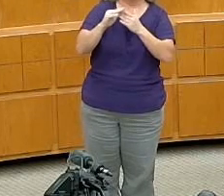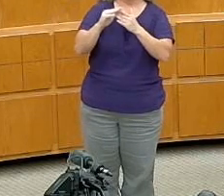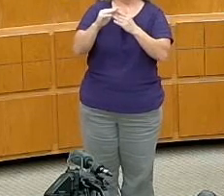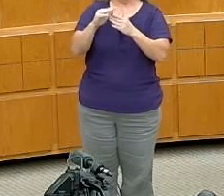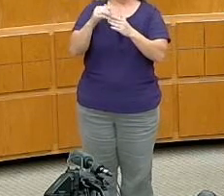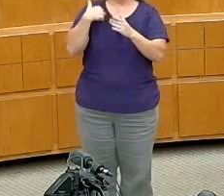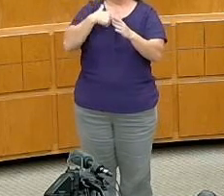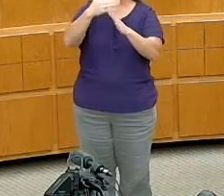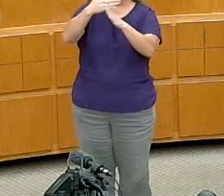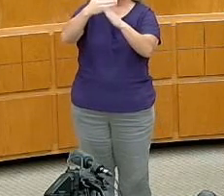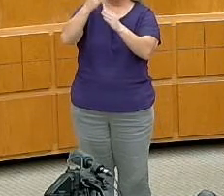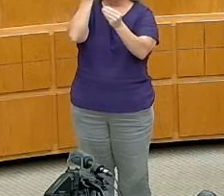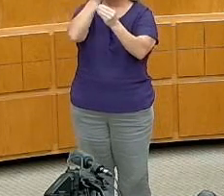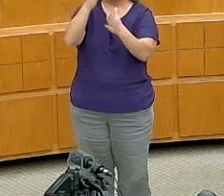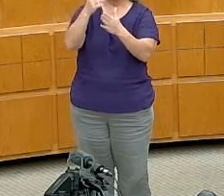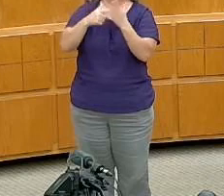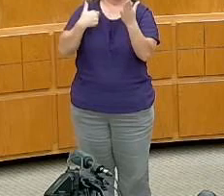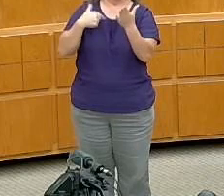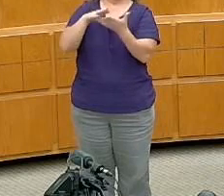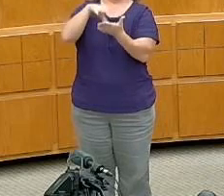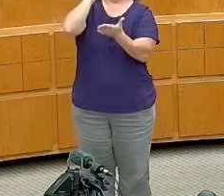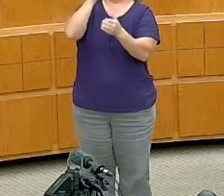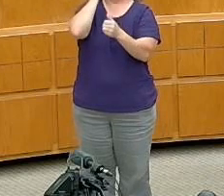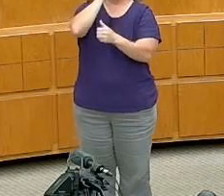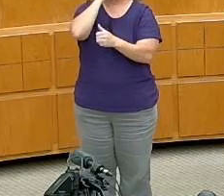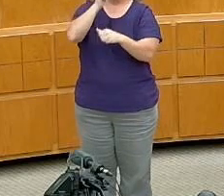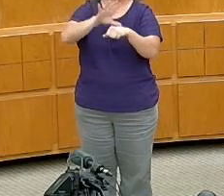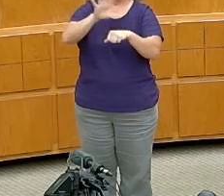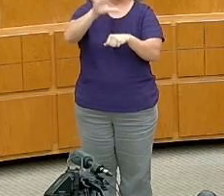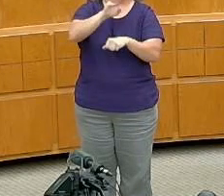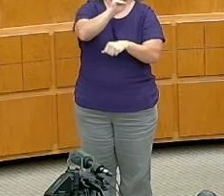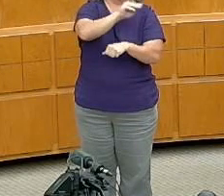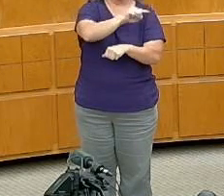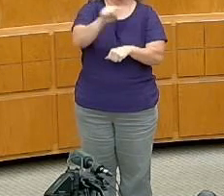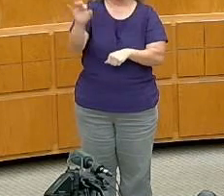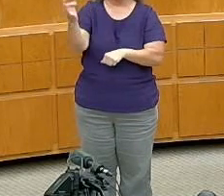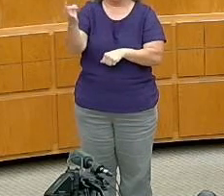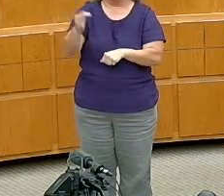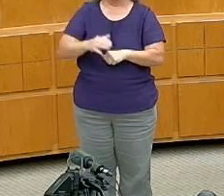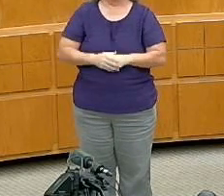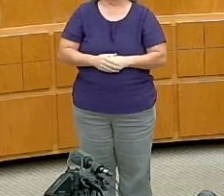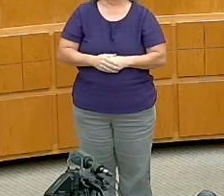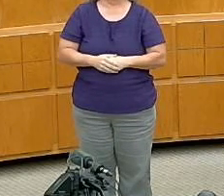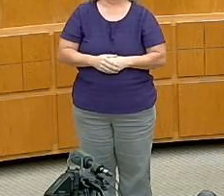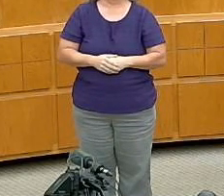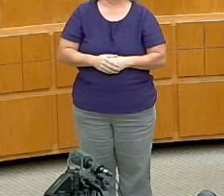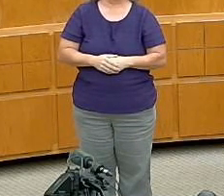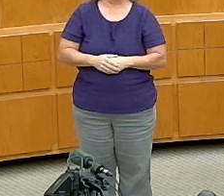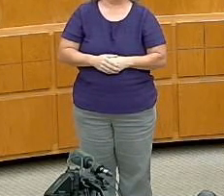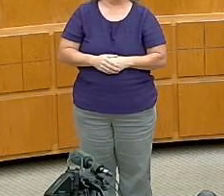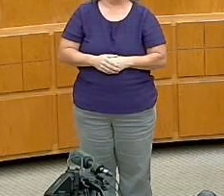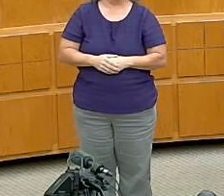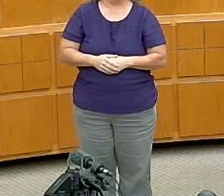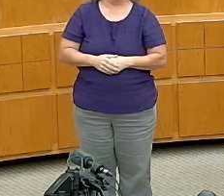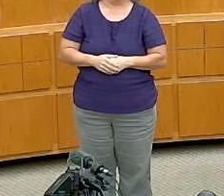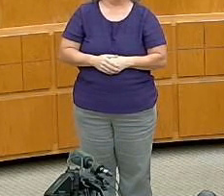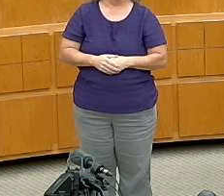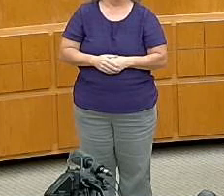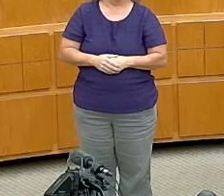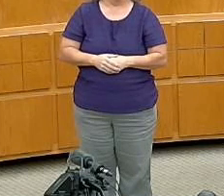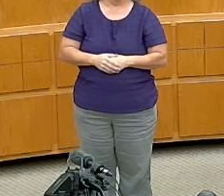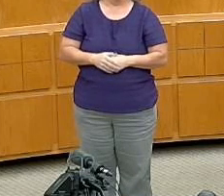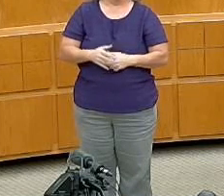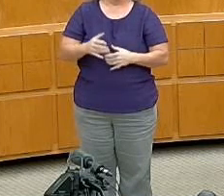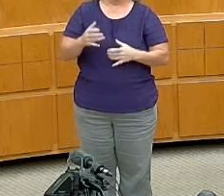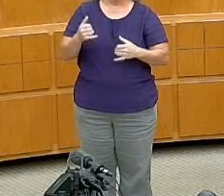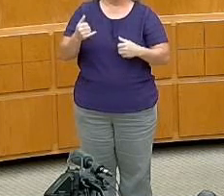community every day at 5 o'clock, Monday through Friday. So today I will do